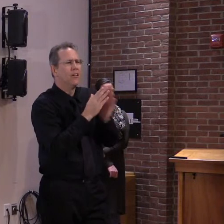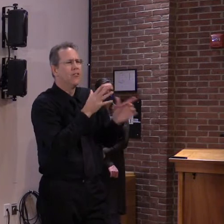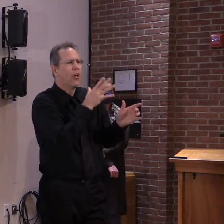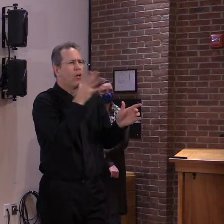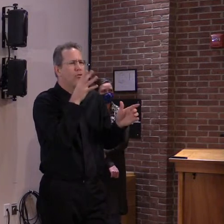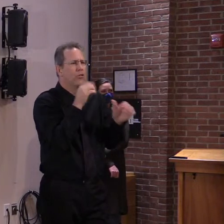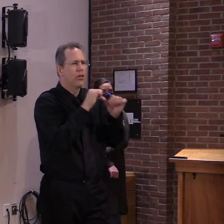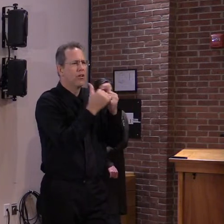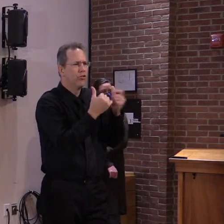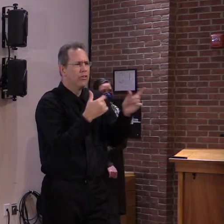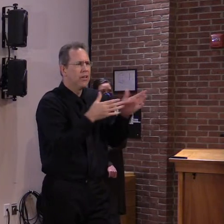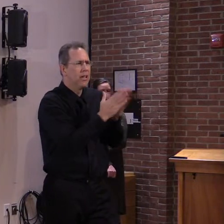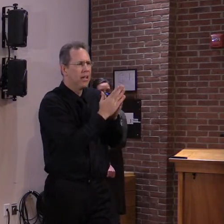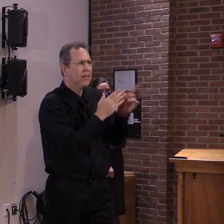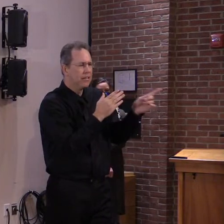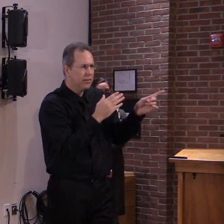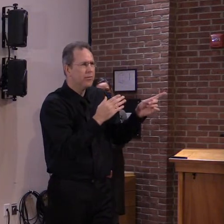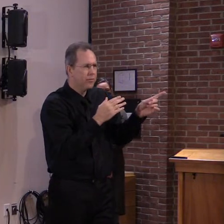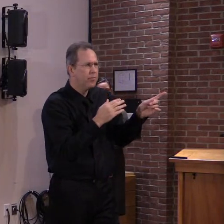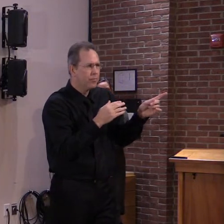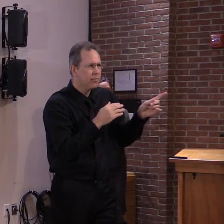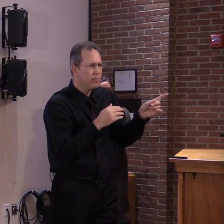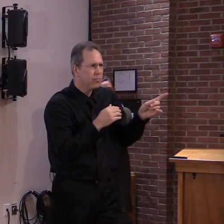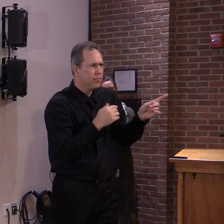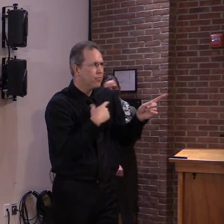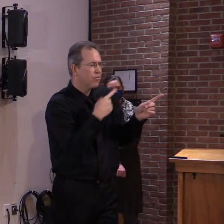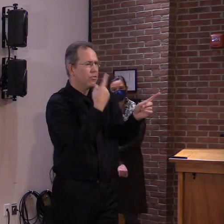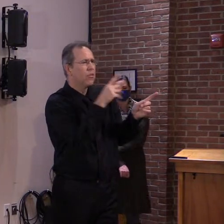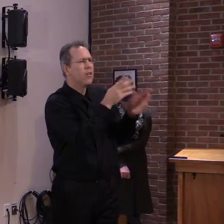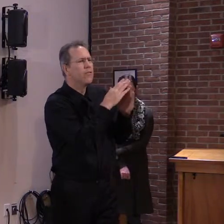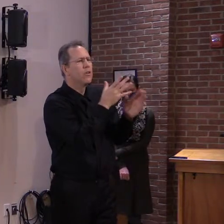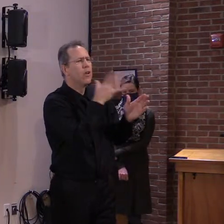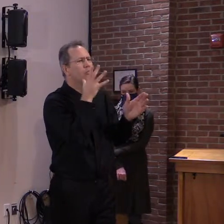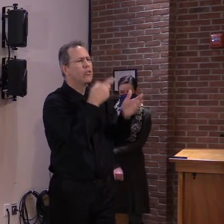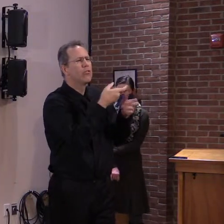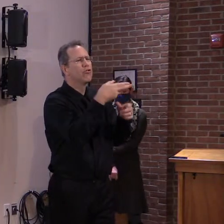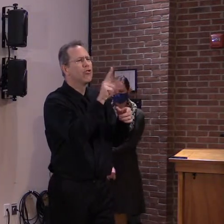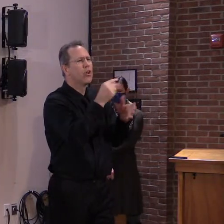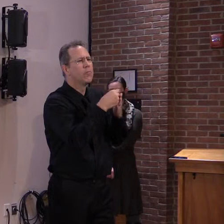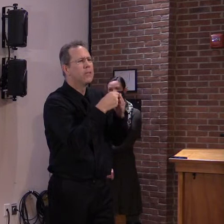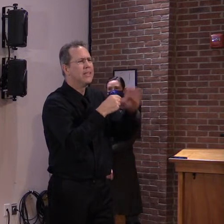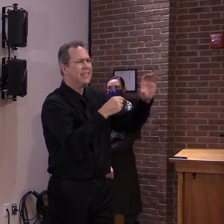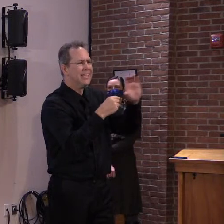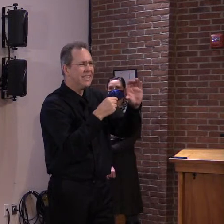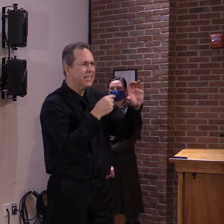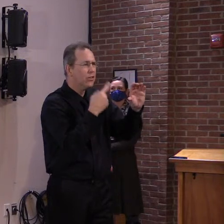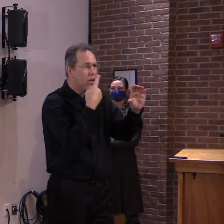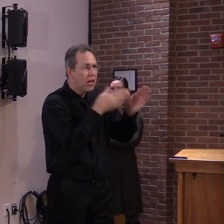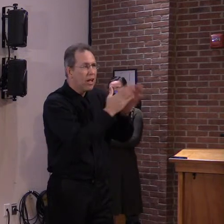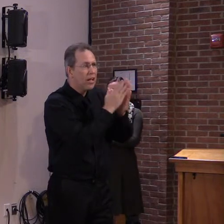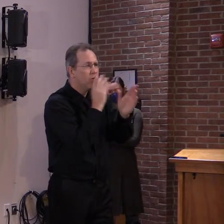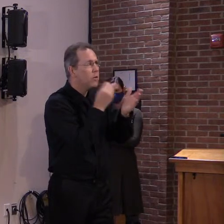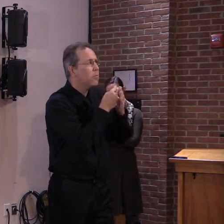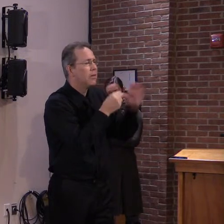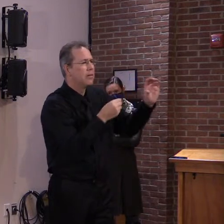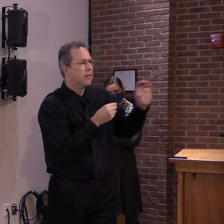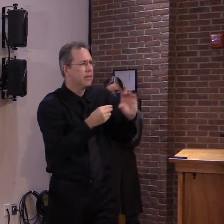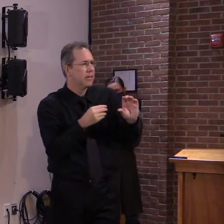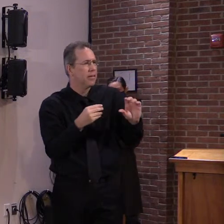be revisited, and we increased our request for the economic relief grants